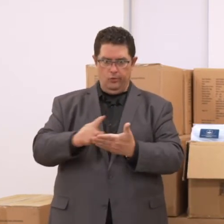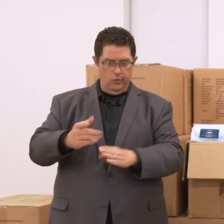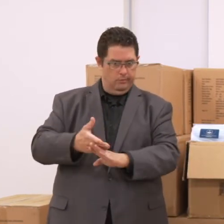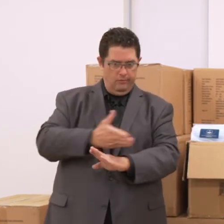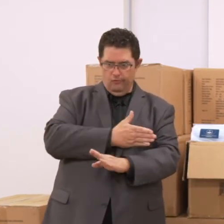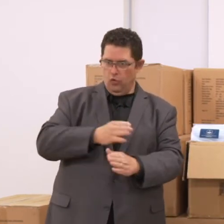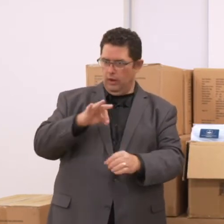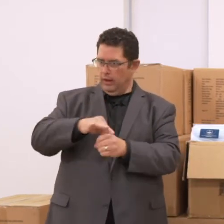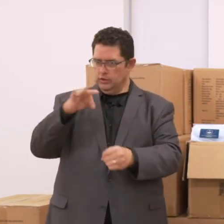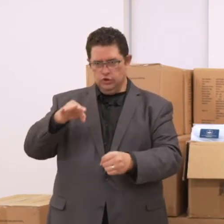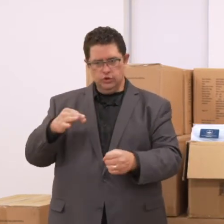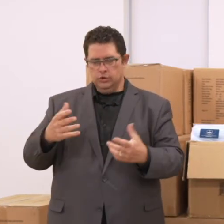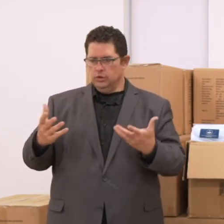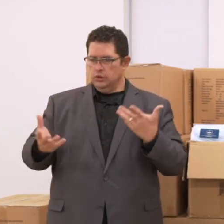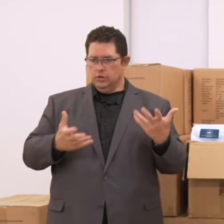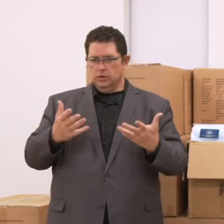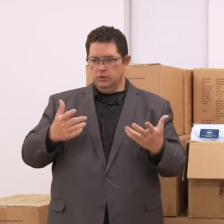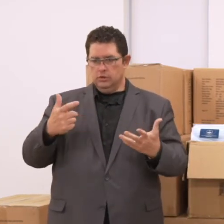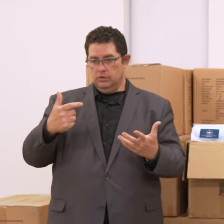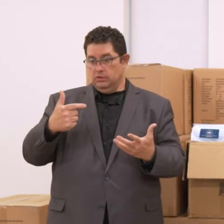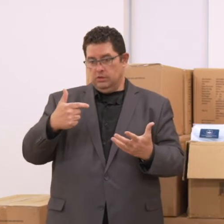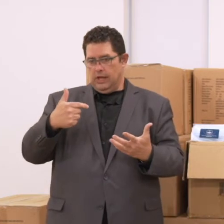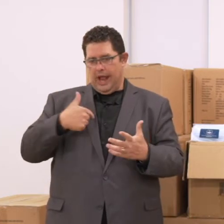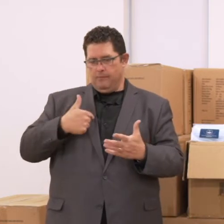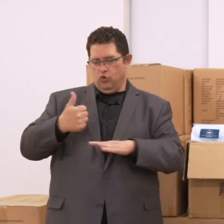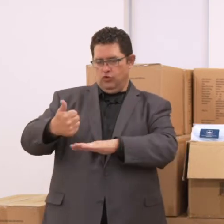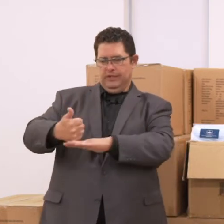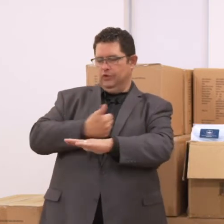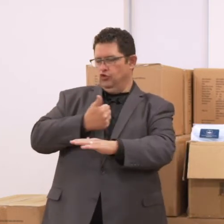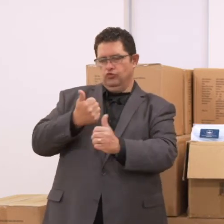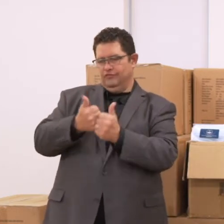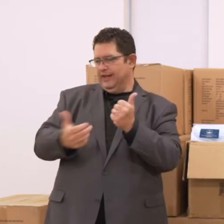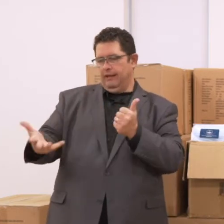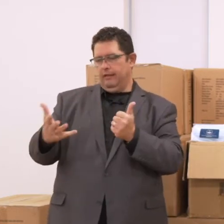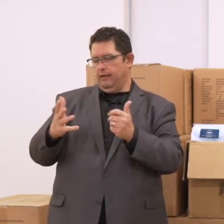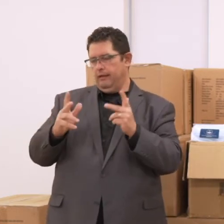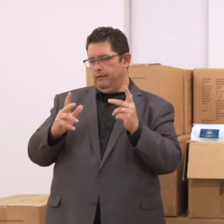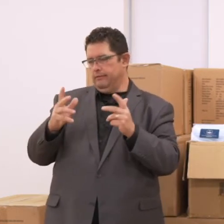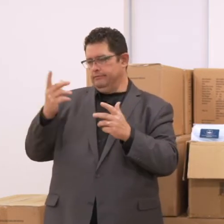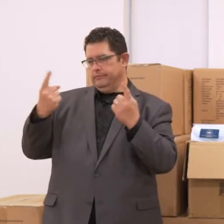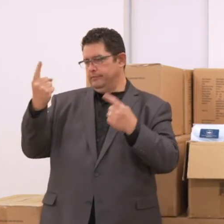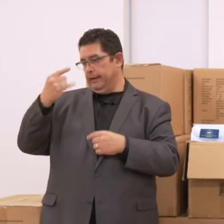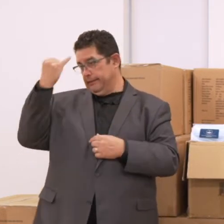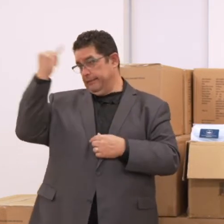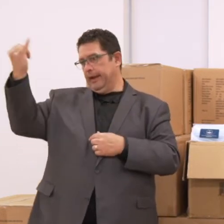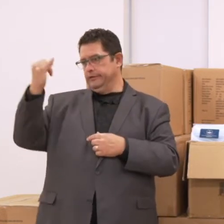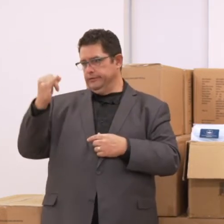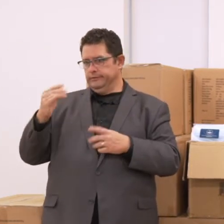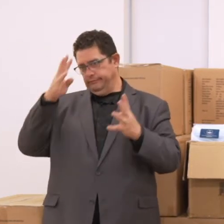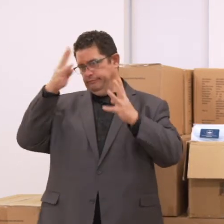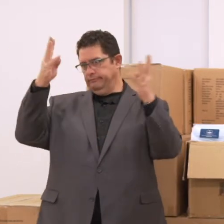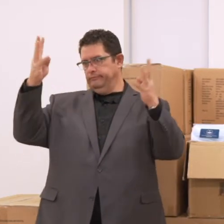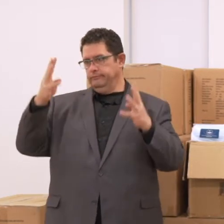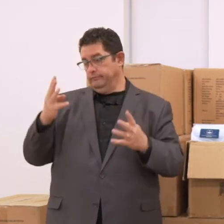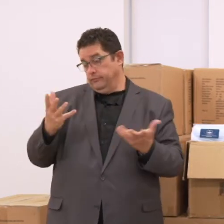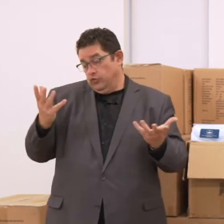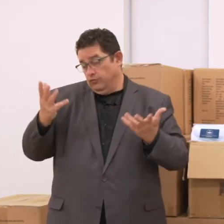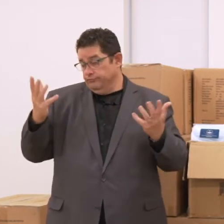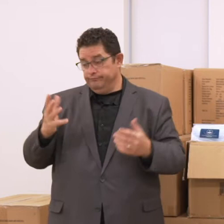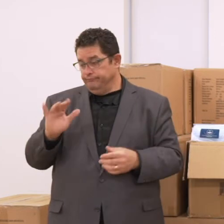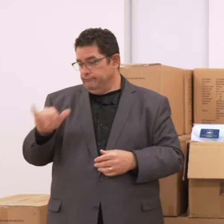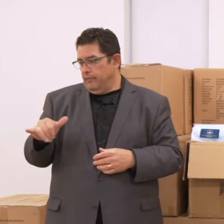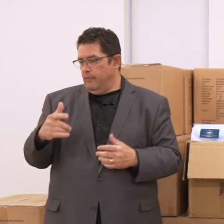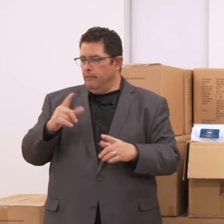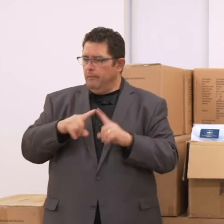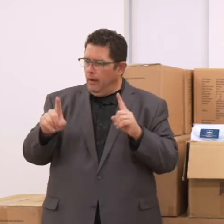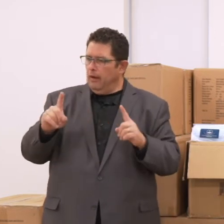election, you know, I'm going to be accused of just about anything anyone can imagine. That's what happens. And people just have to sort through that. But the data for